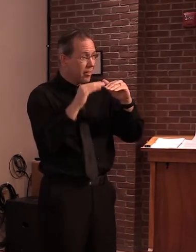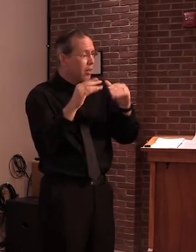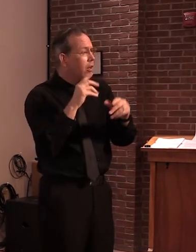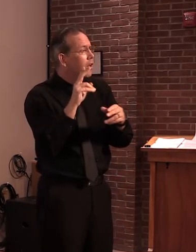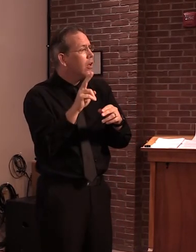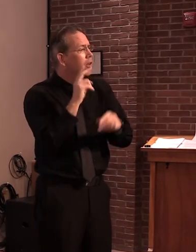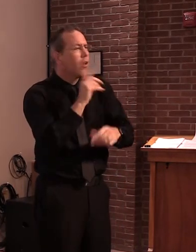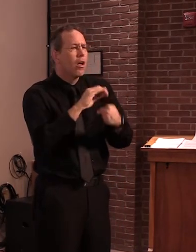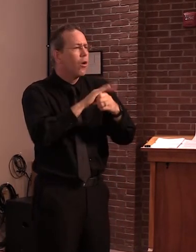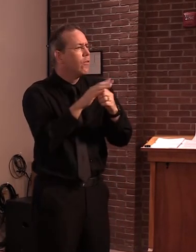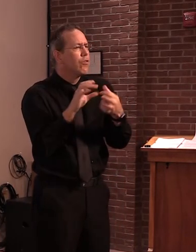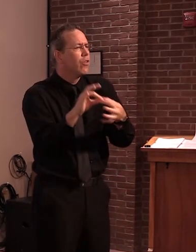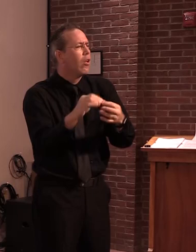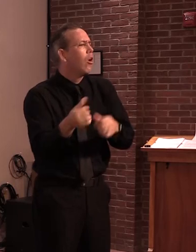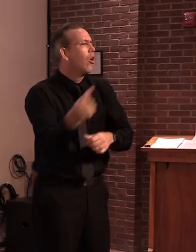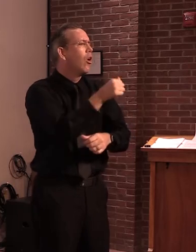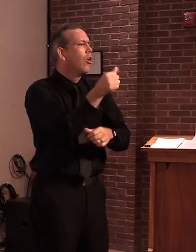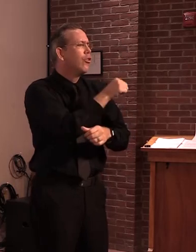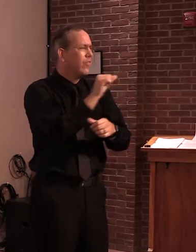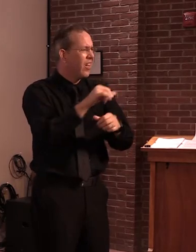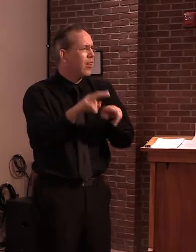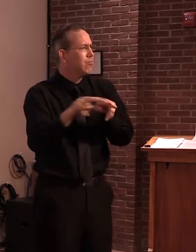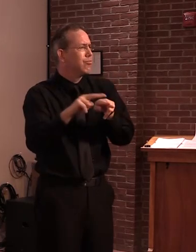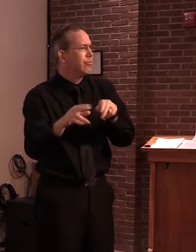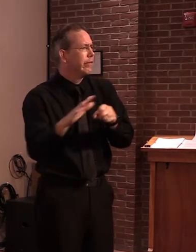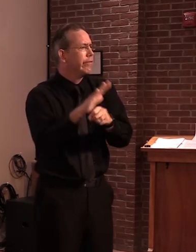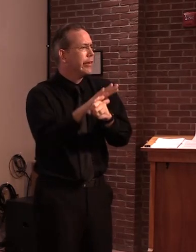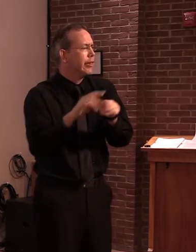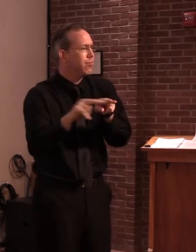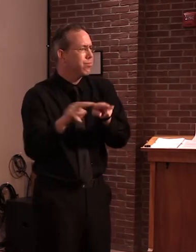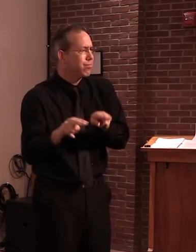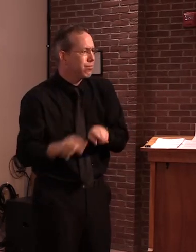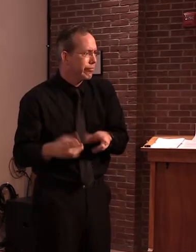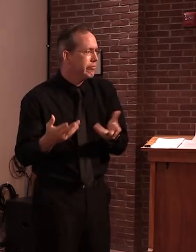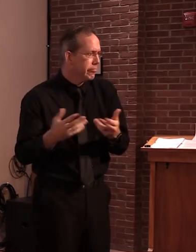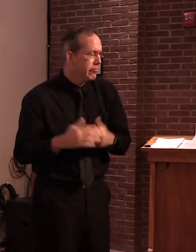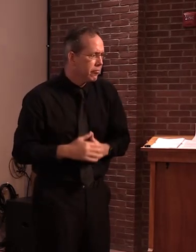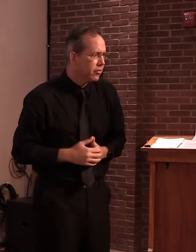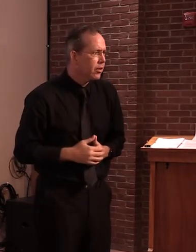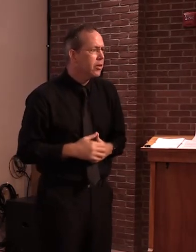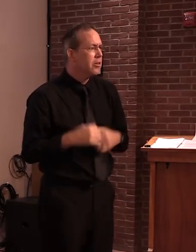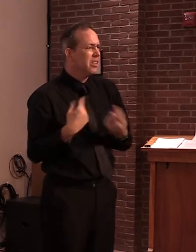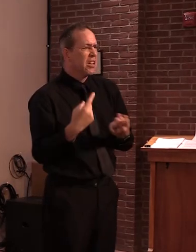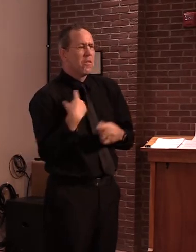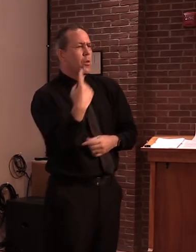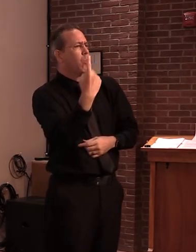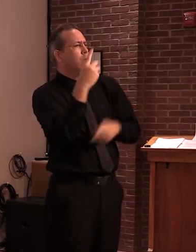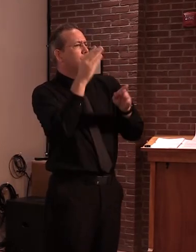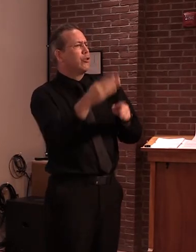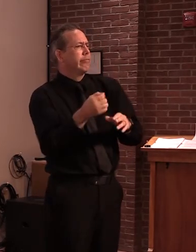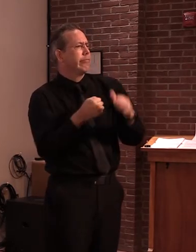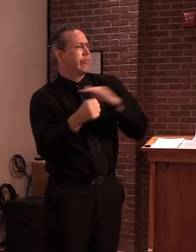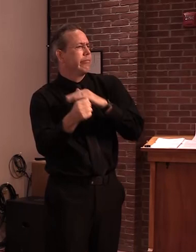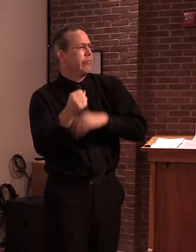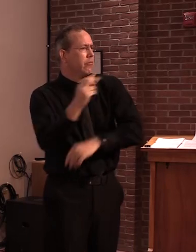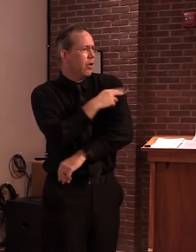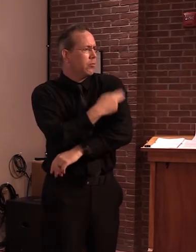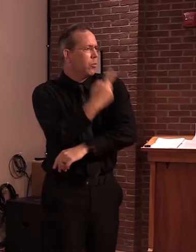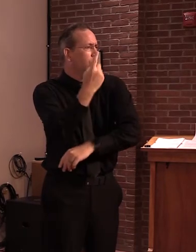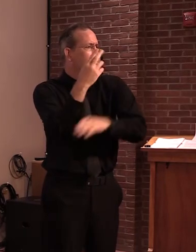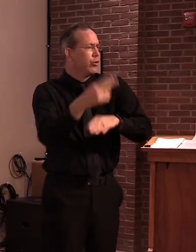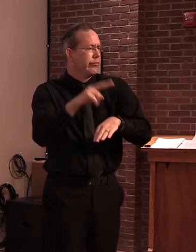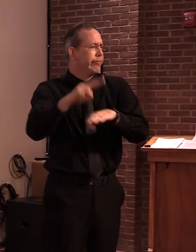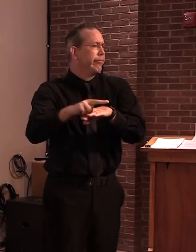are trending so favorably, and the fact that we only have one person in a Vermont ICU being treated for COVID, and